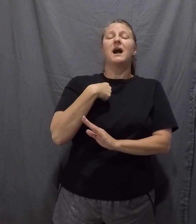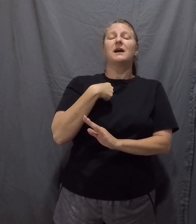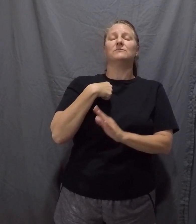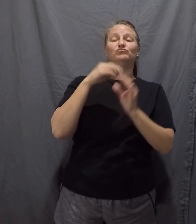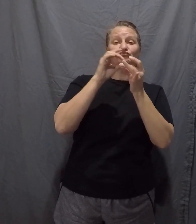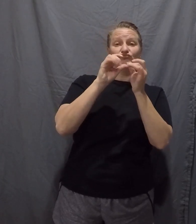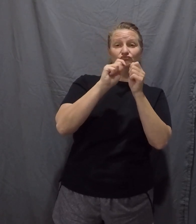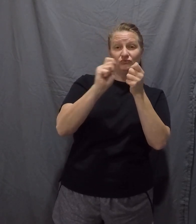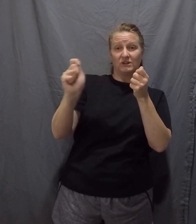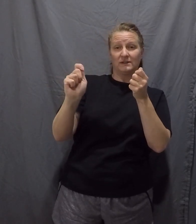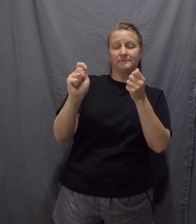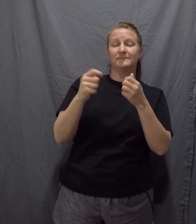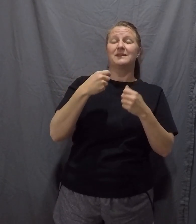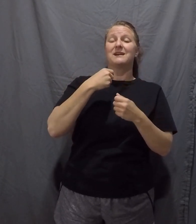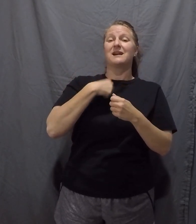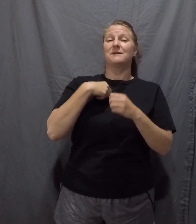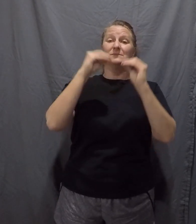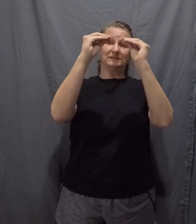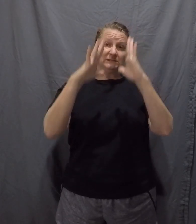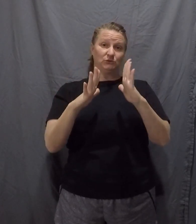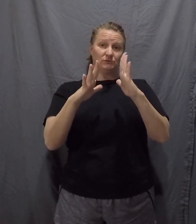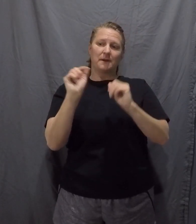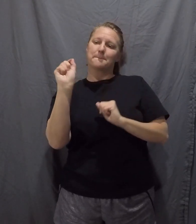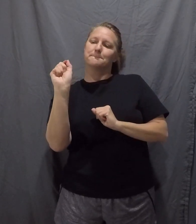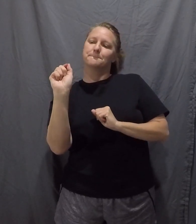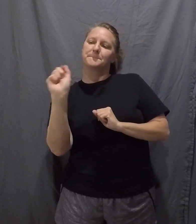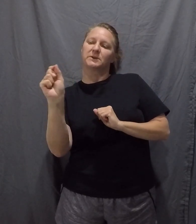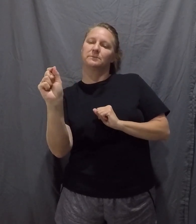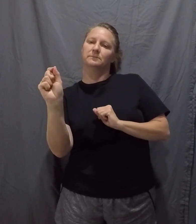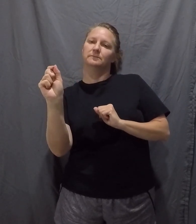sentence, I'm going to begin it with a capital letter.